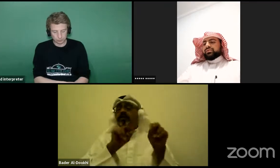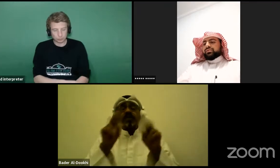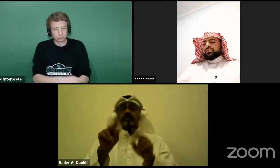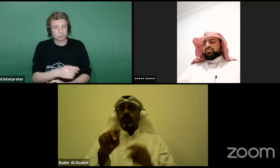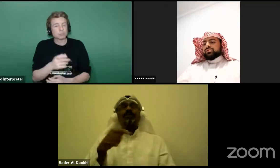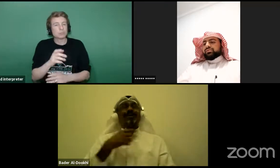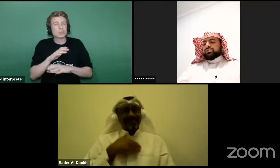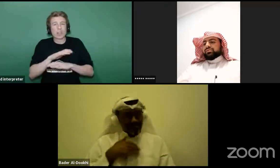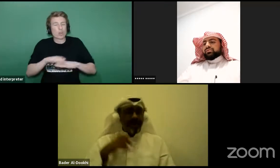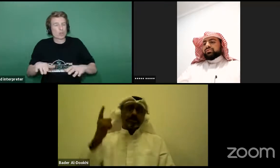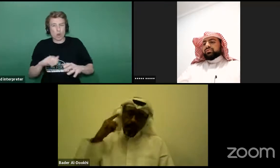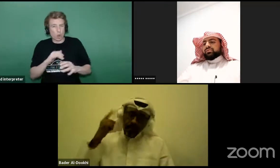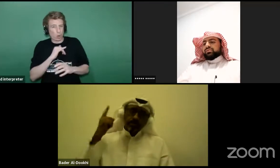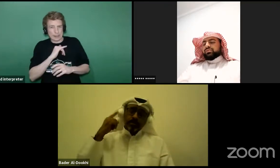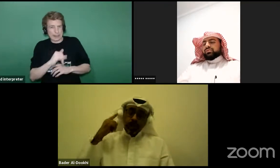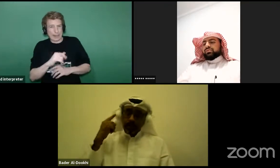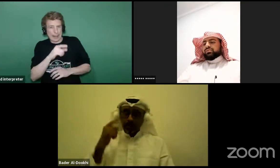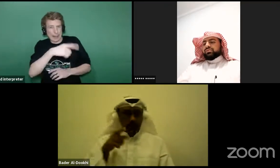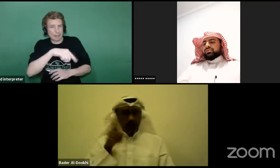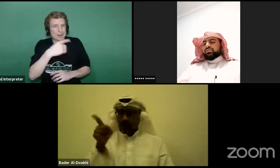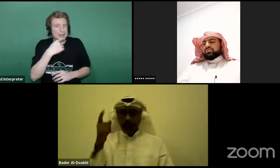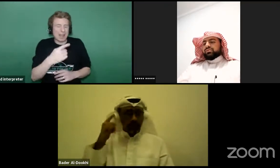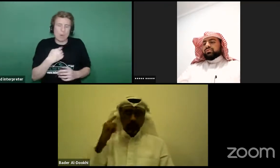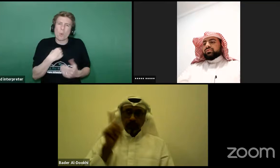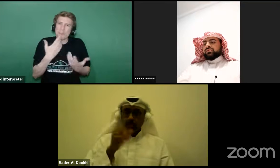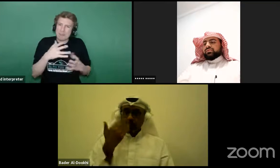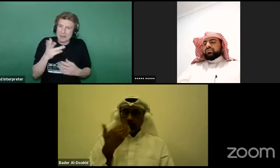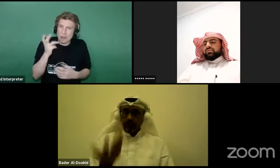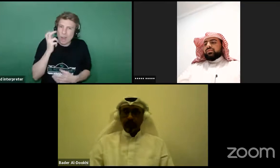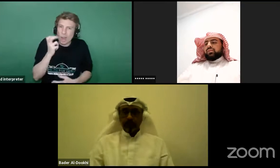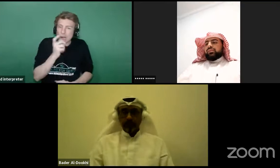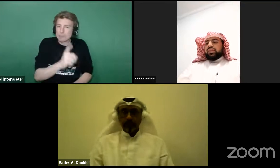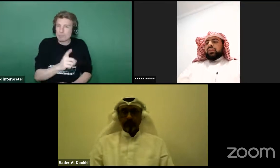say, we have heard, but they hear not.